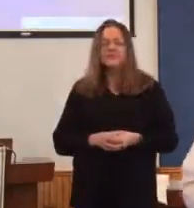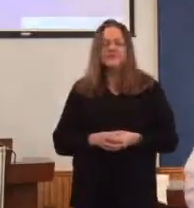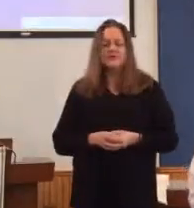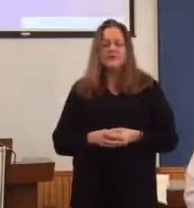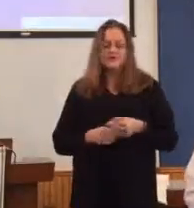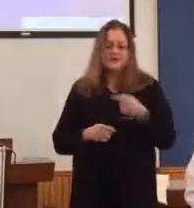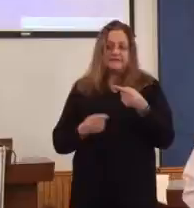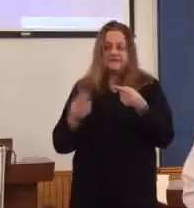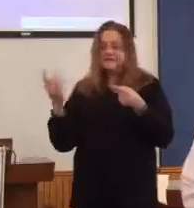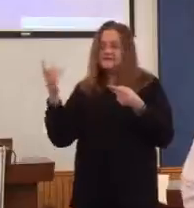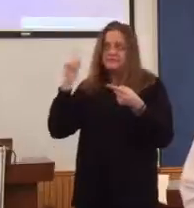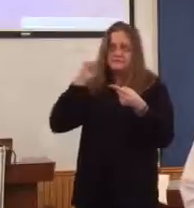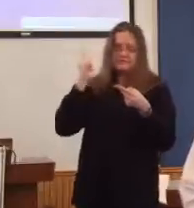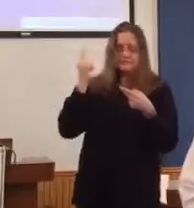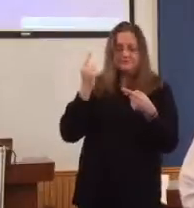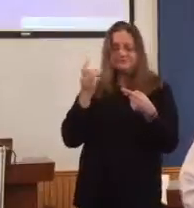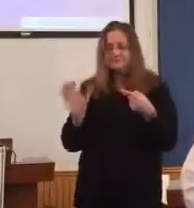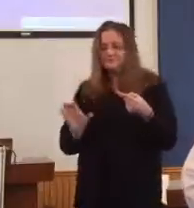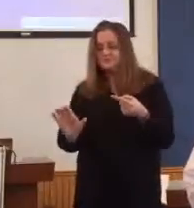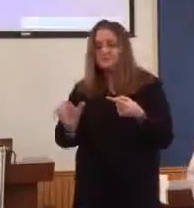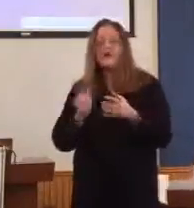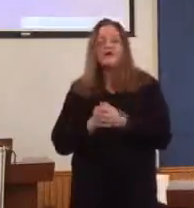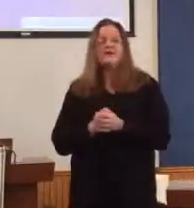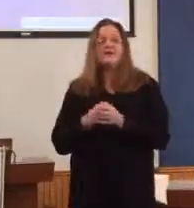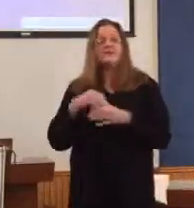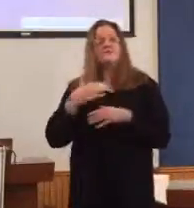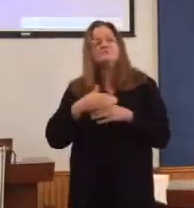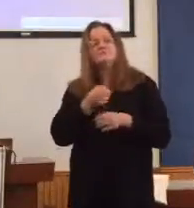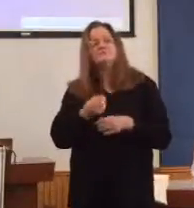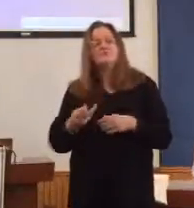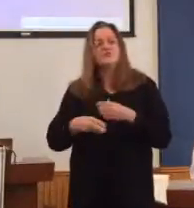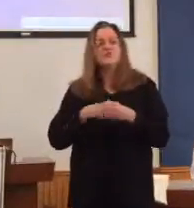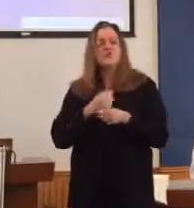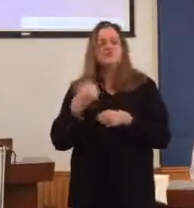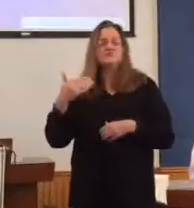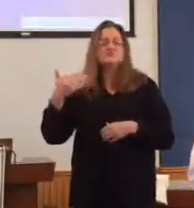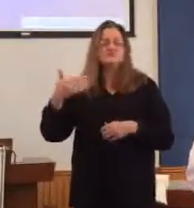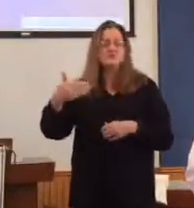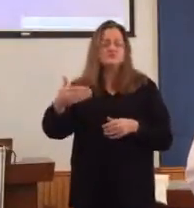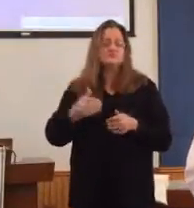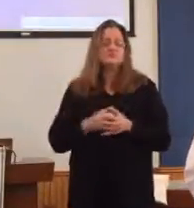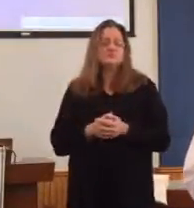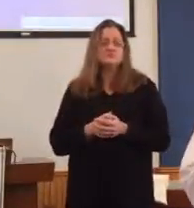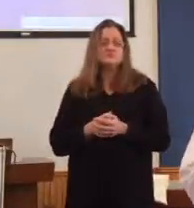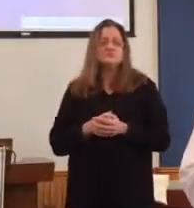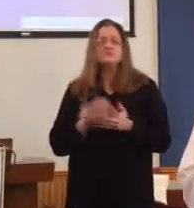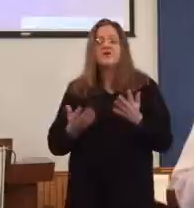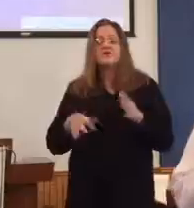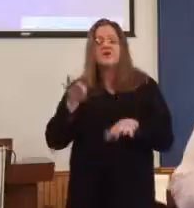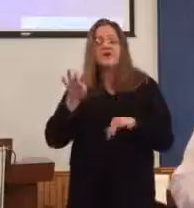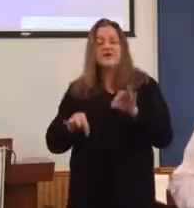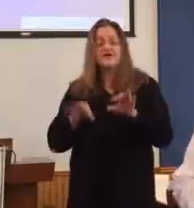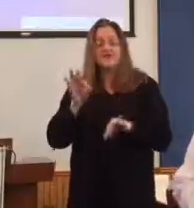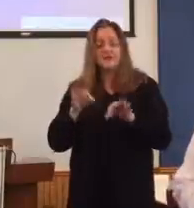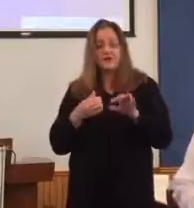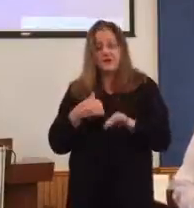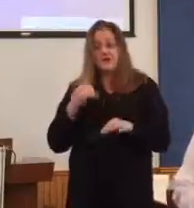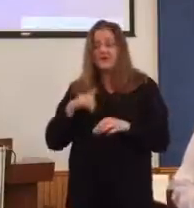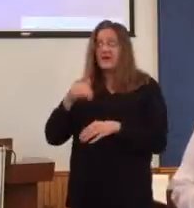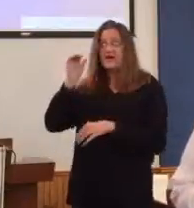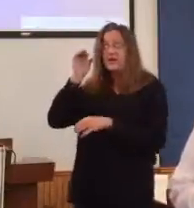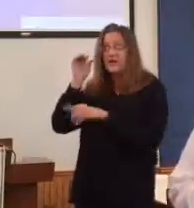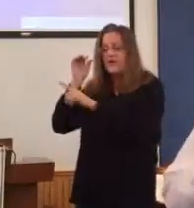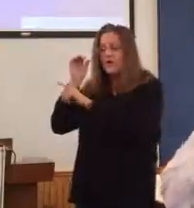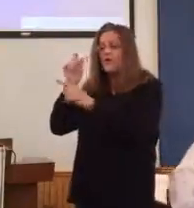And then often, after a few years, we discovered that what we thought we were called